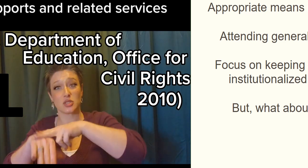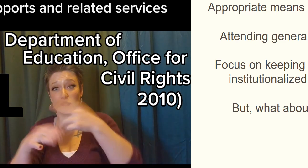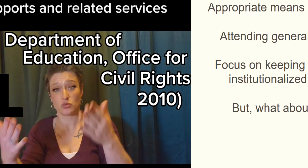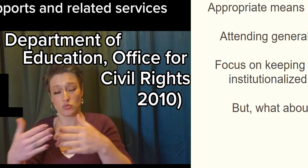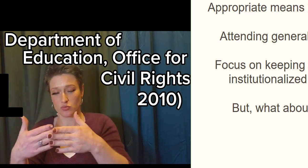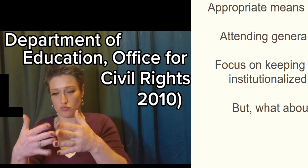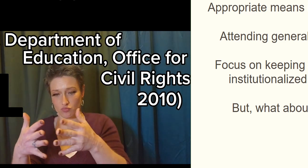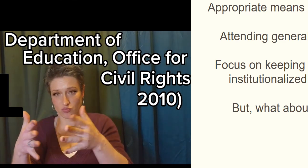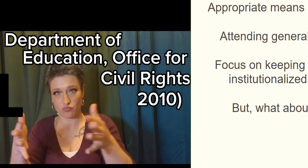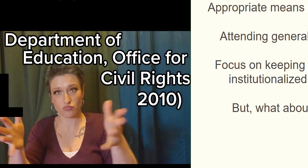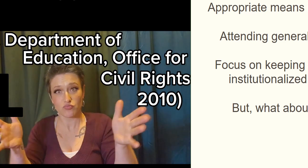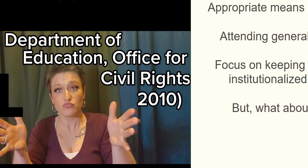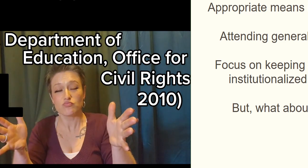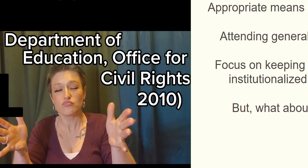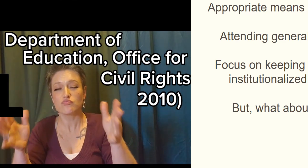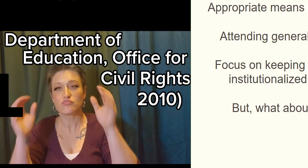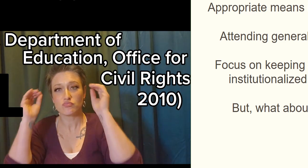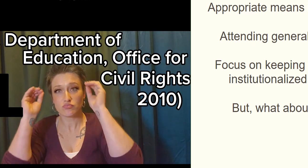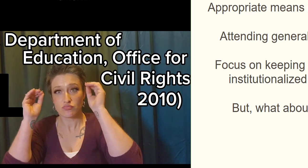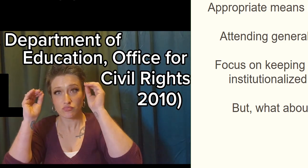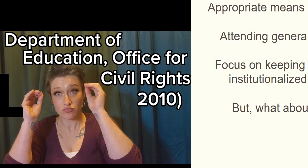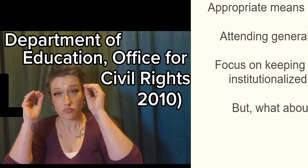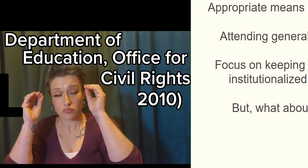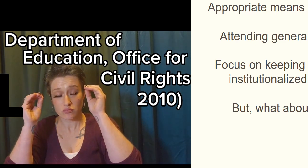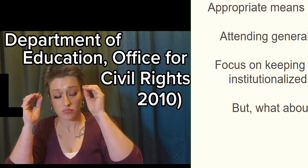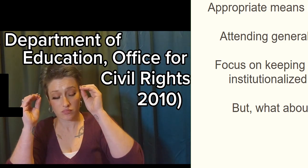services that makes it accessible for them,